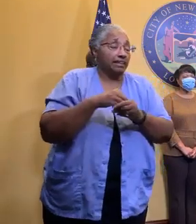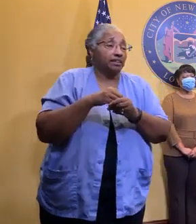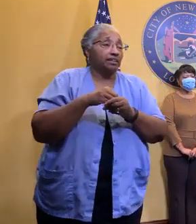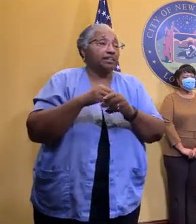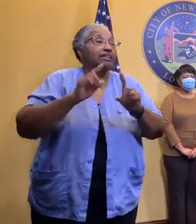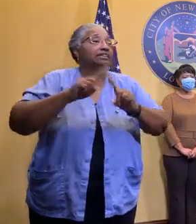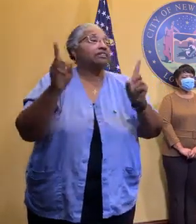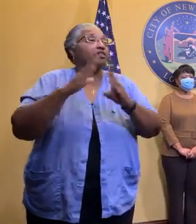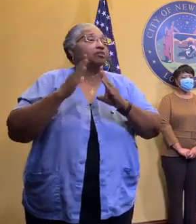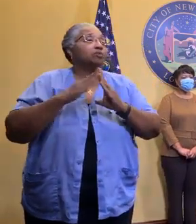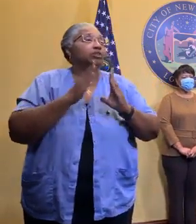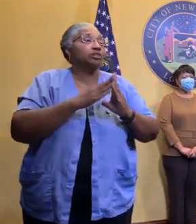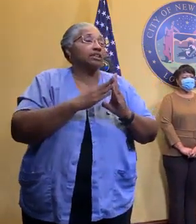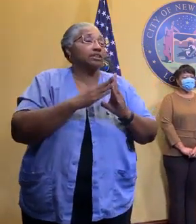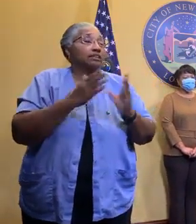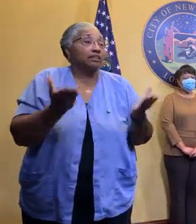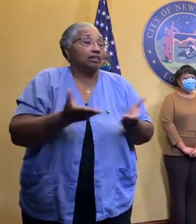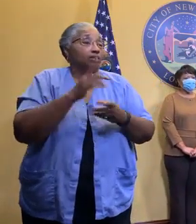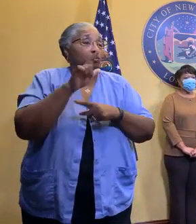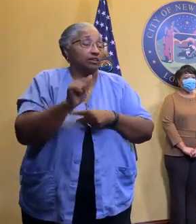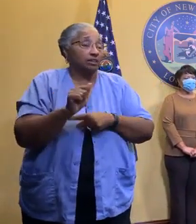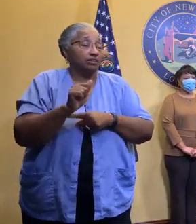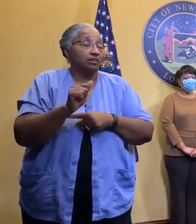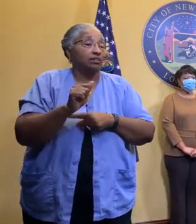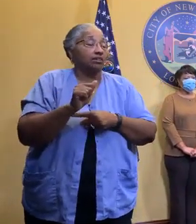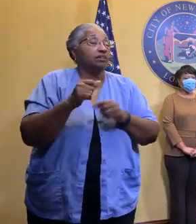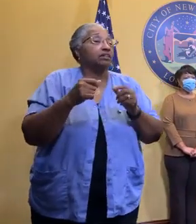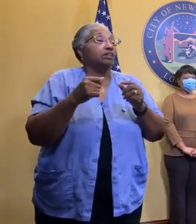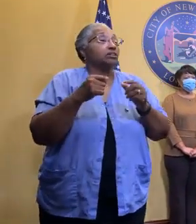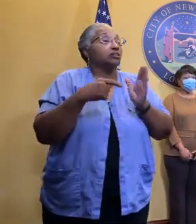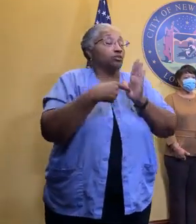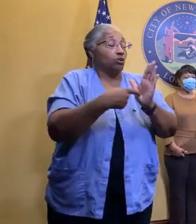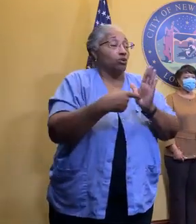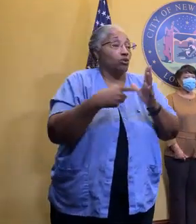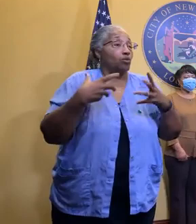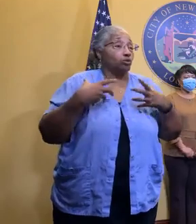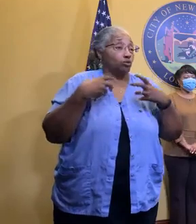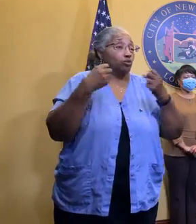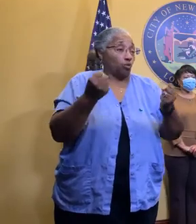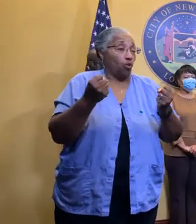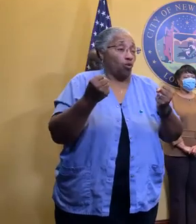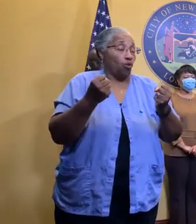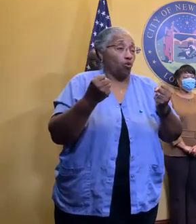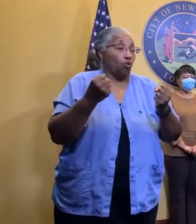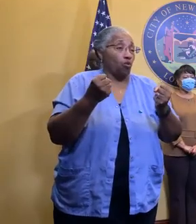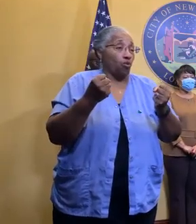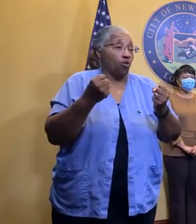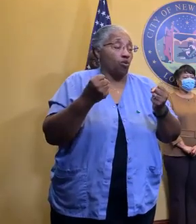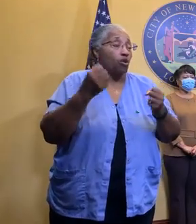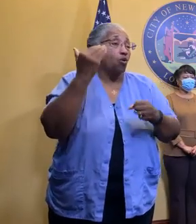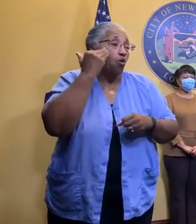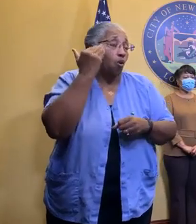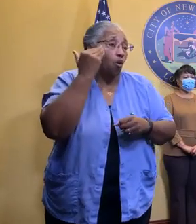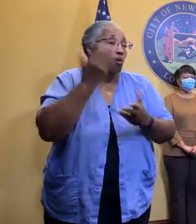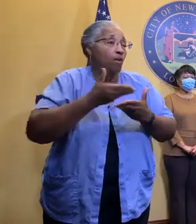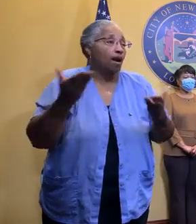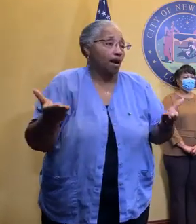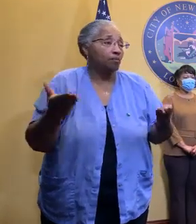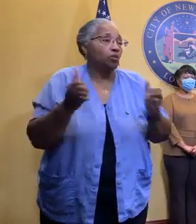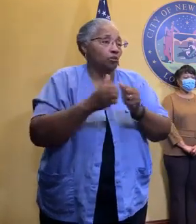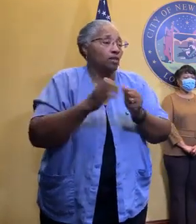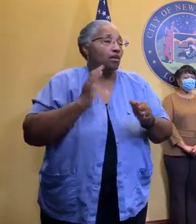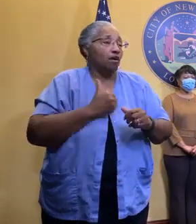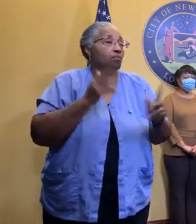Parish serve a strong healing purpose for people historically disenfranchised from traditional mental health and social